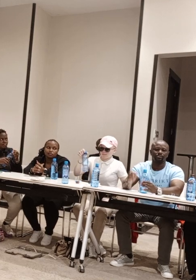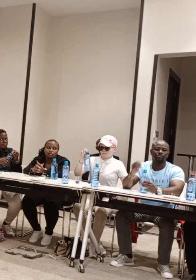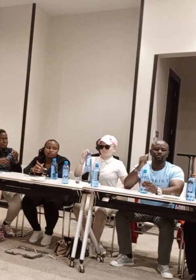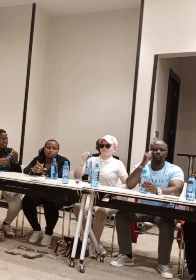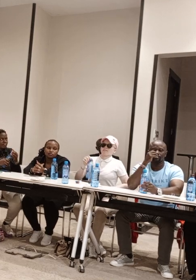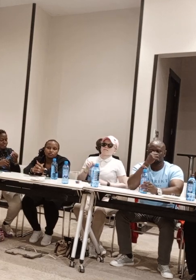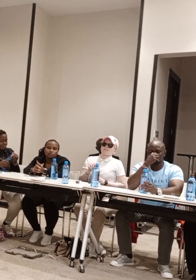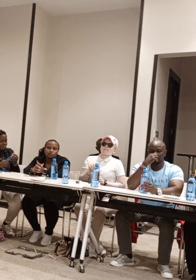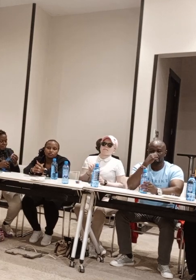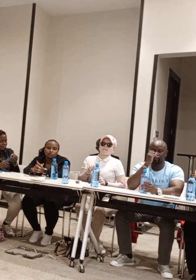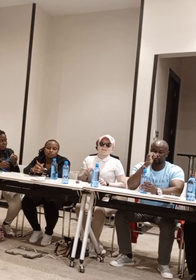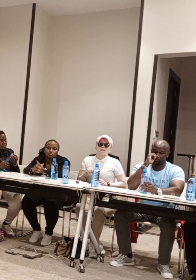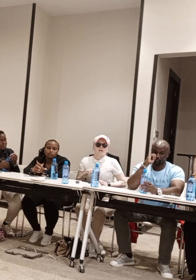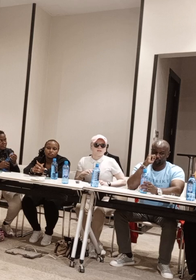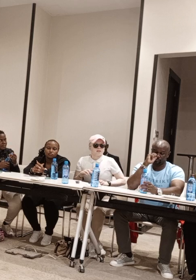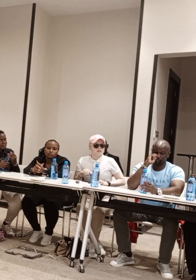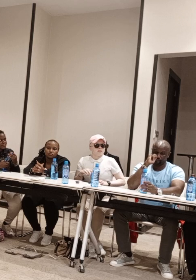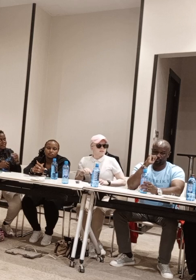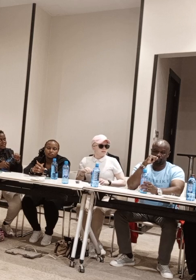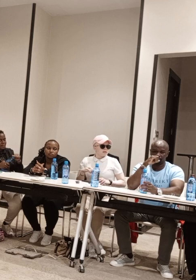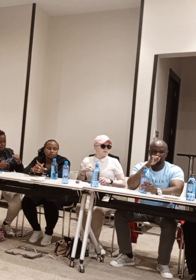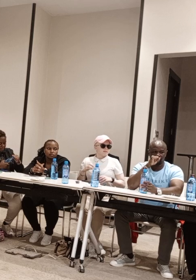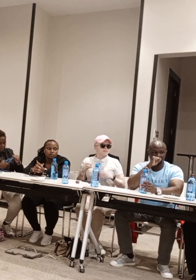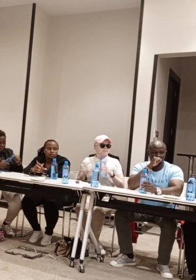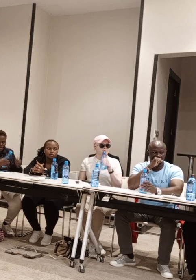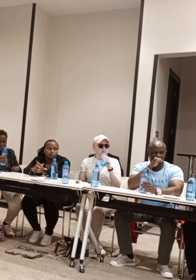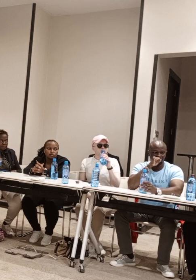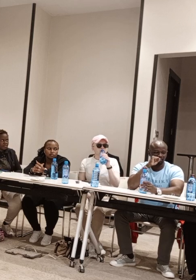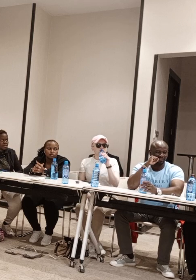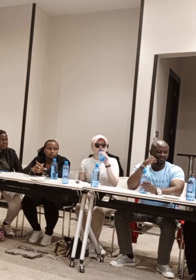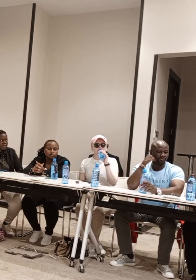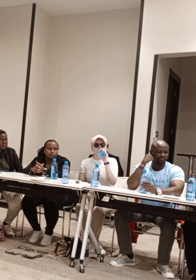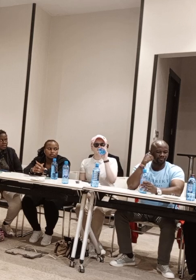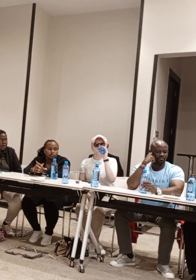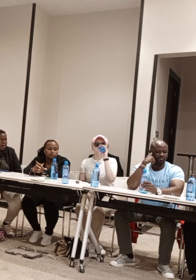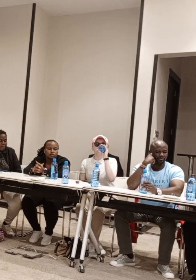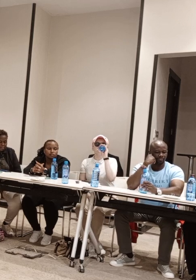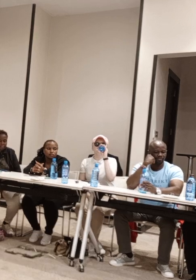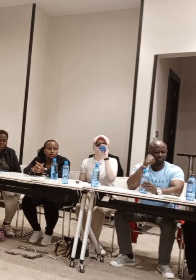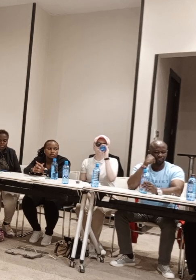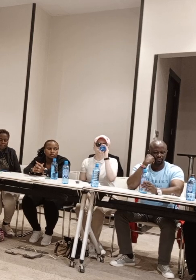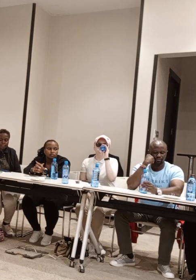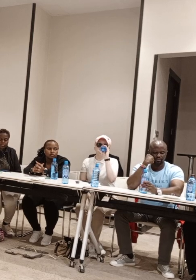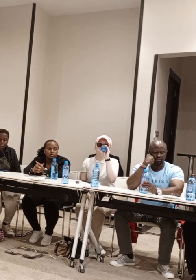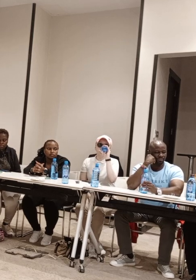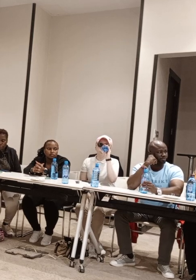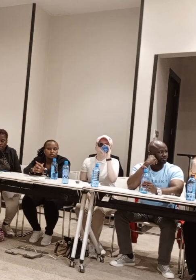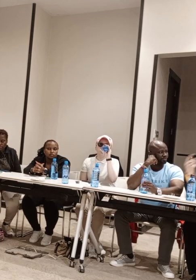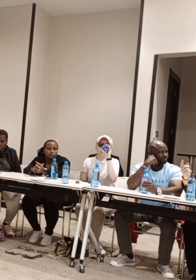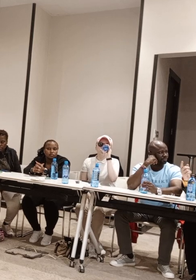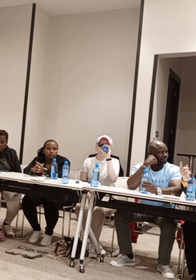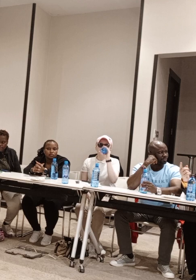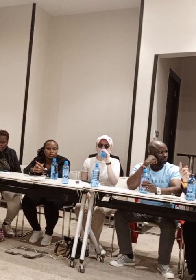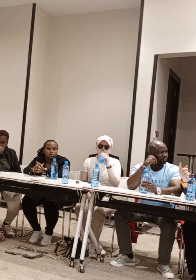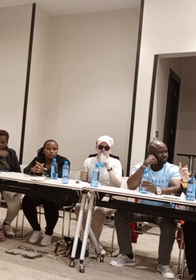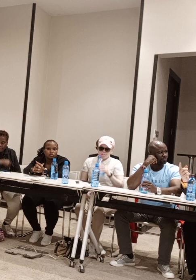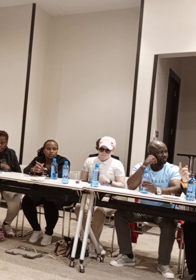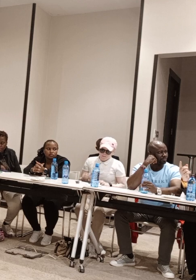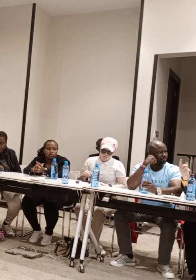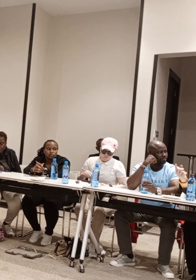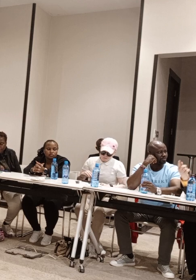Now I had a challenge there. How would you have dealt with that? You understand that? Because if you confront this man